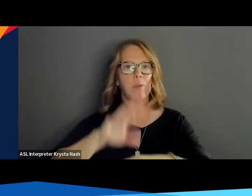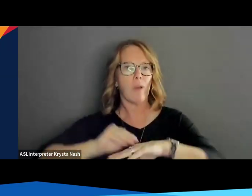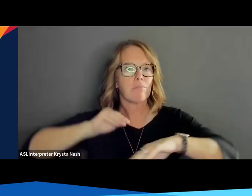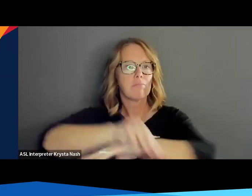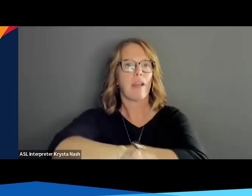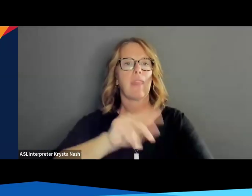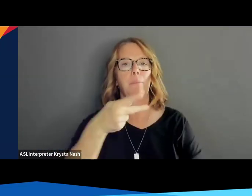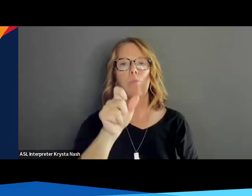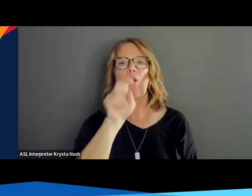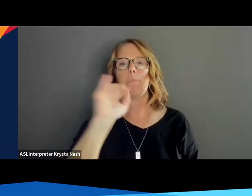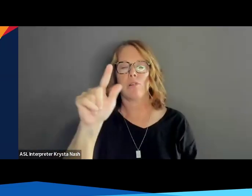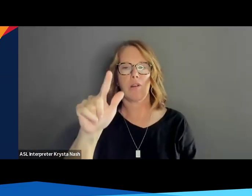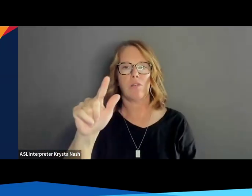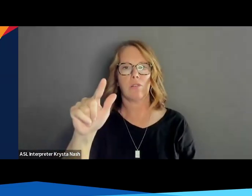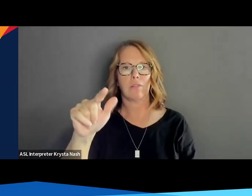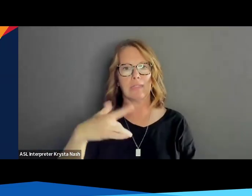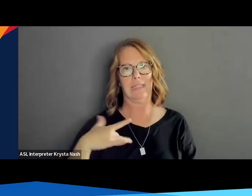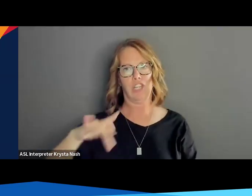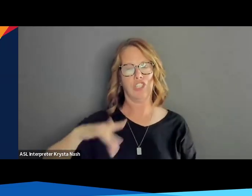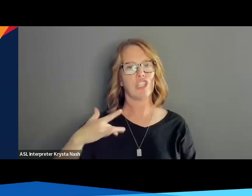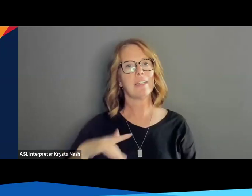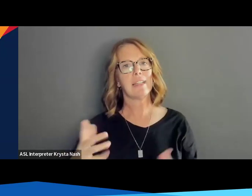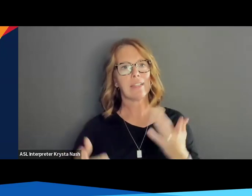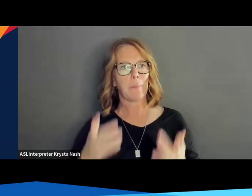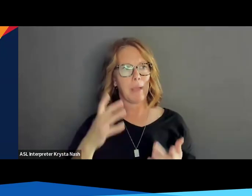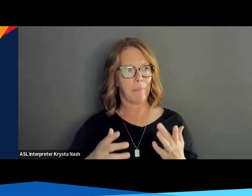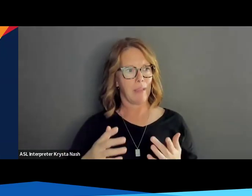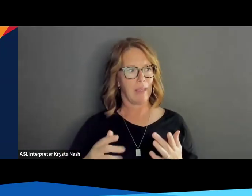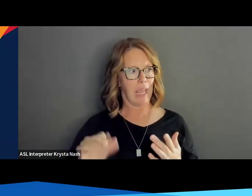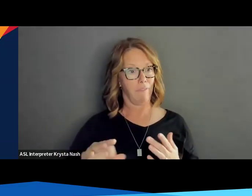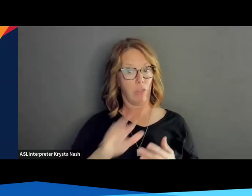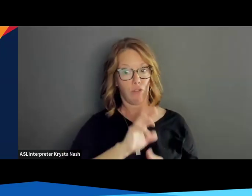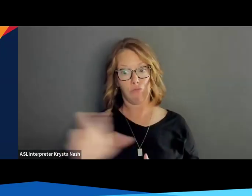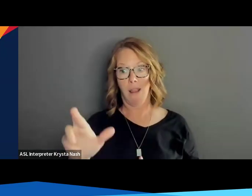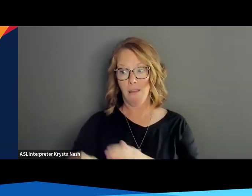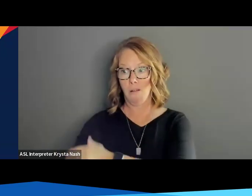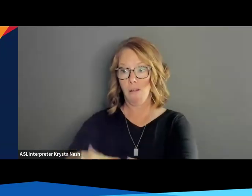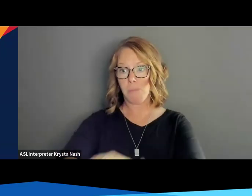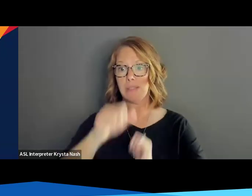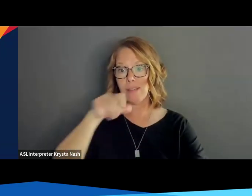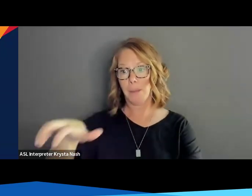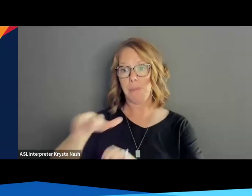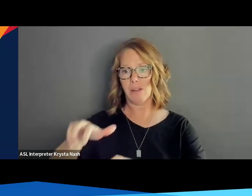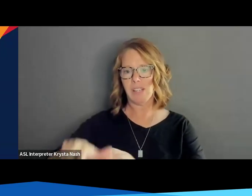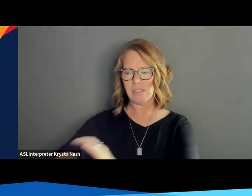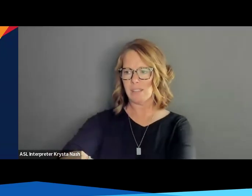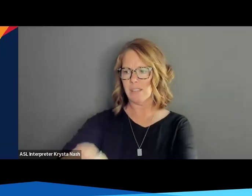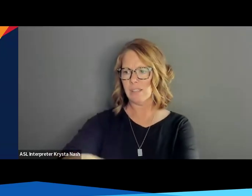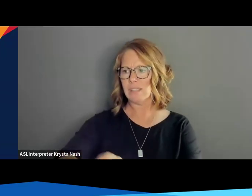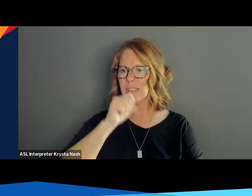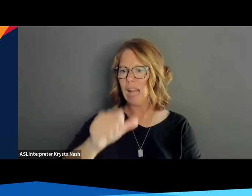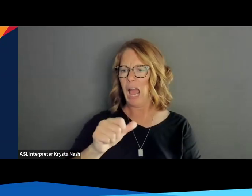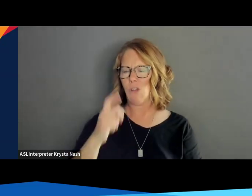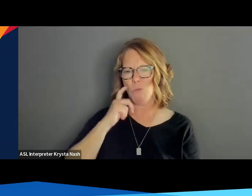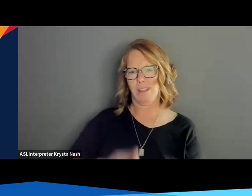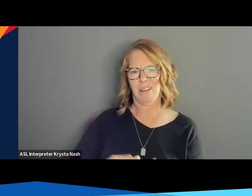proprioception. So sometimes people don't recognize that if their right arm is paralyzed, they don't recognize that that right arm belongs